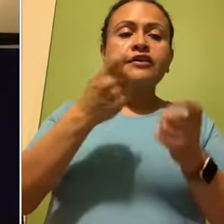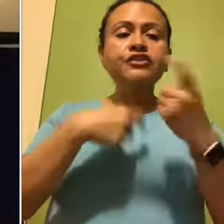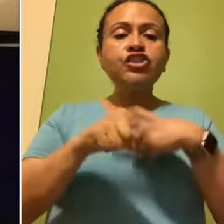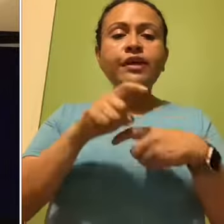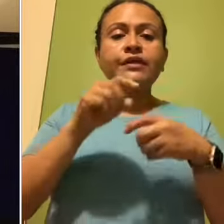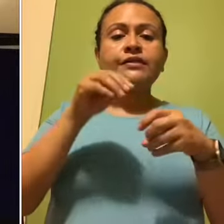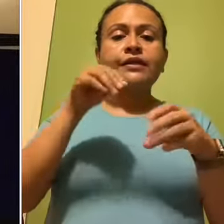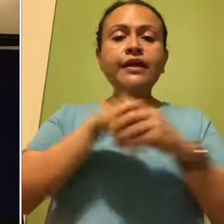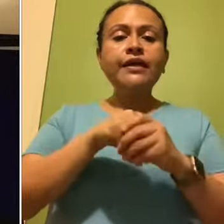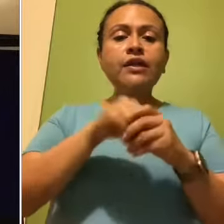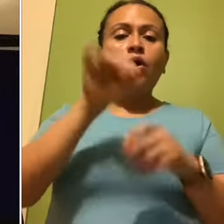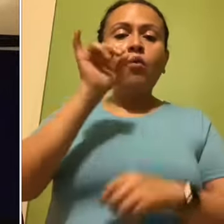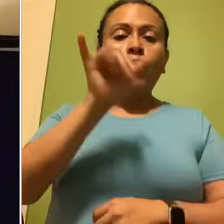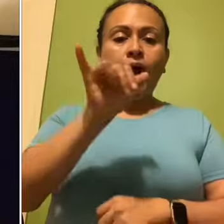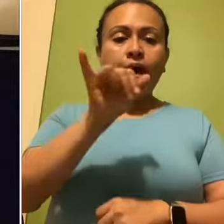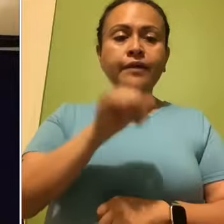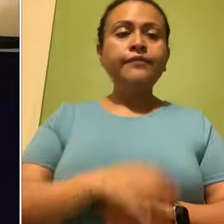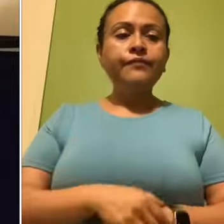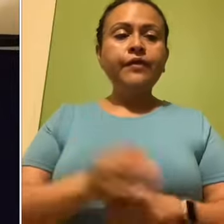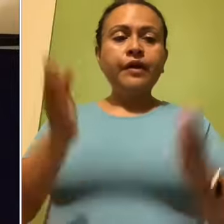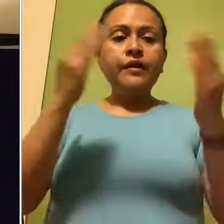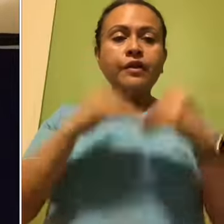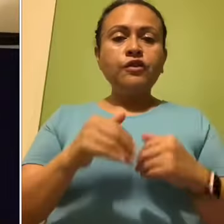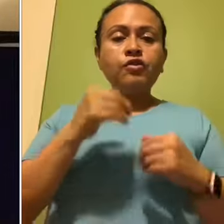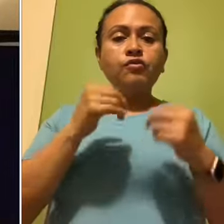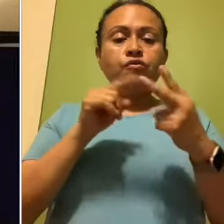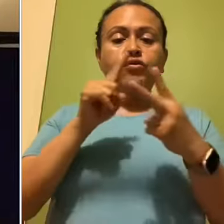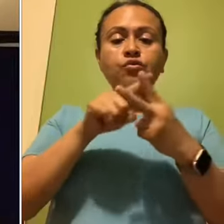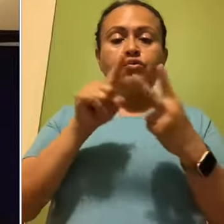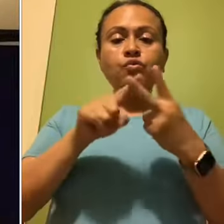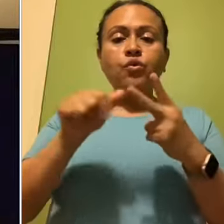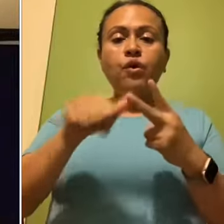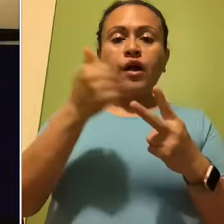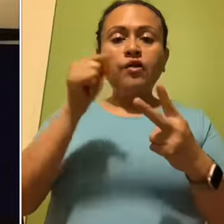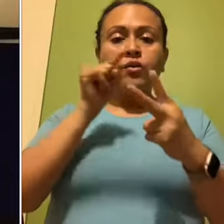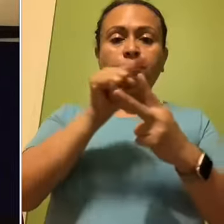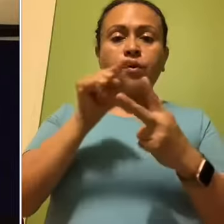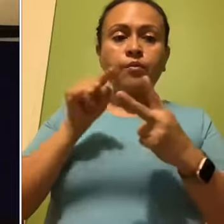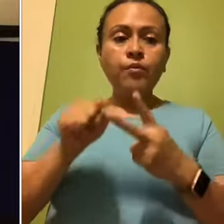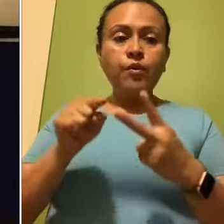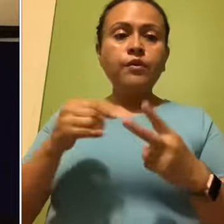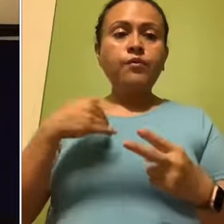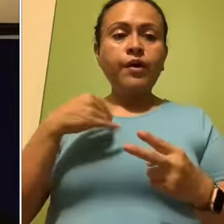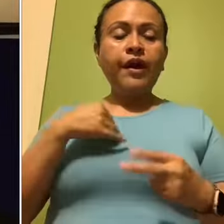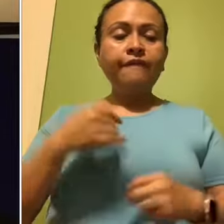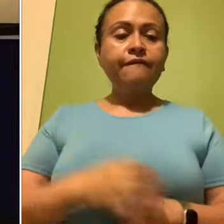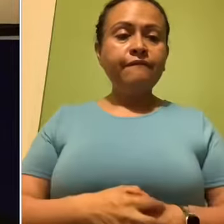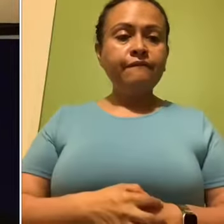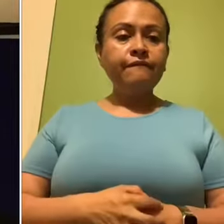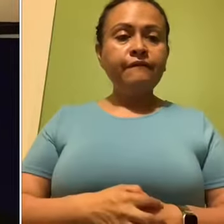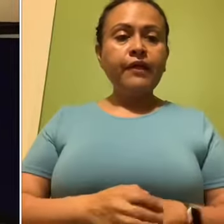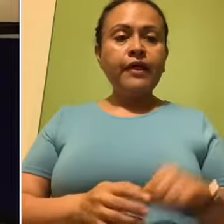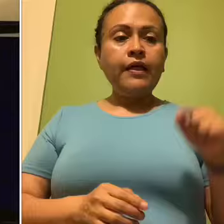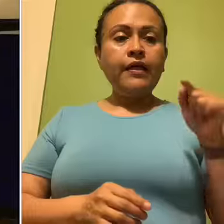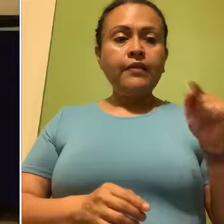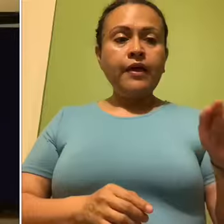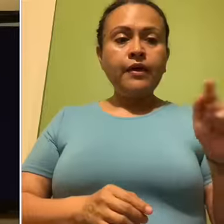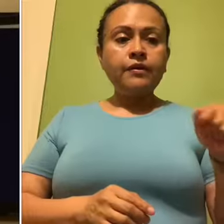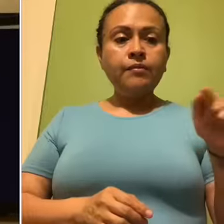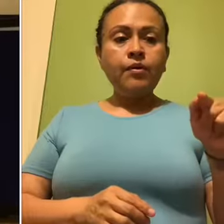our change in y. Now, let's look at 2 other points. Let's say I have this